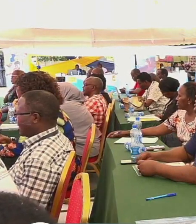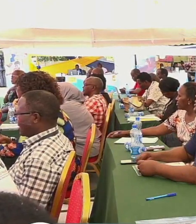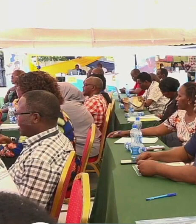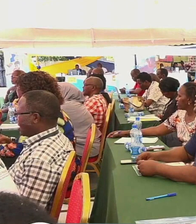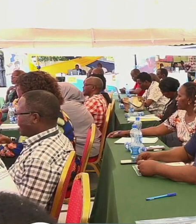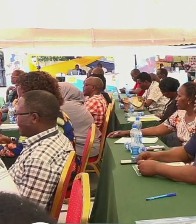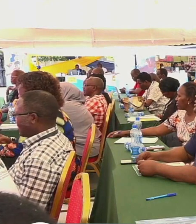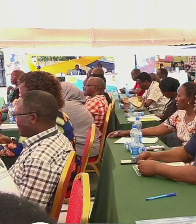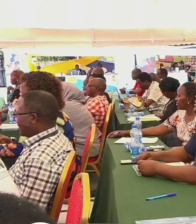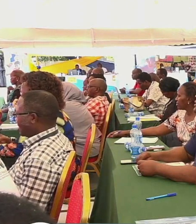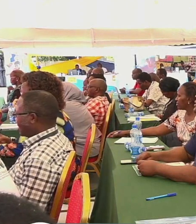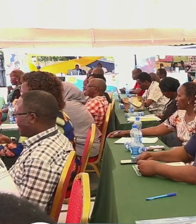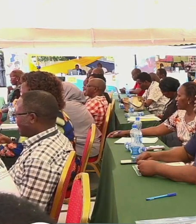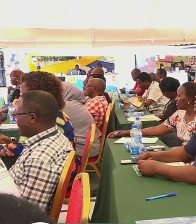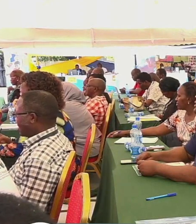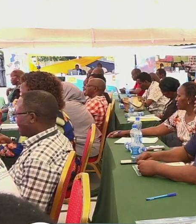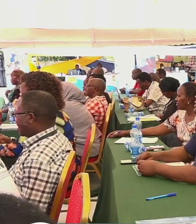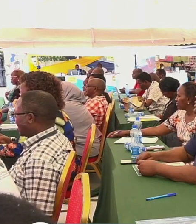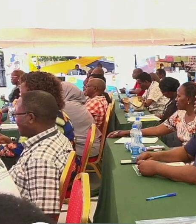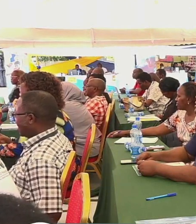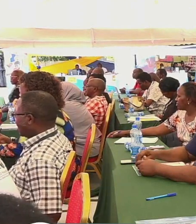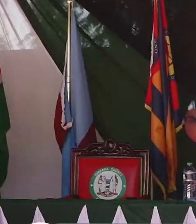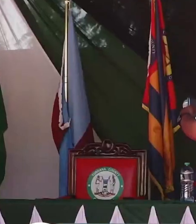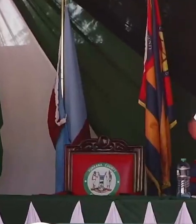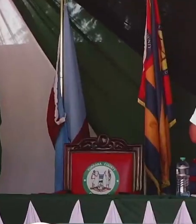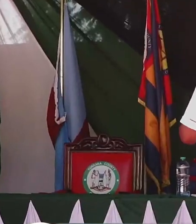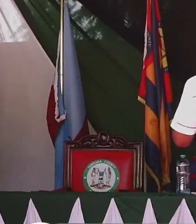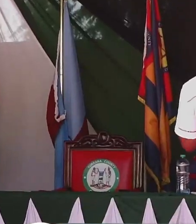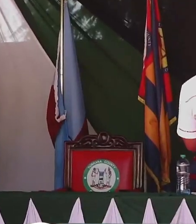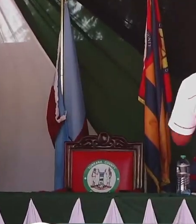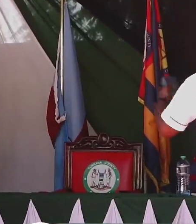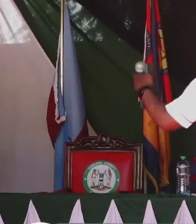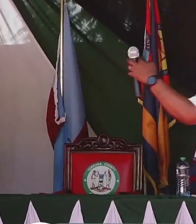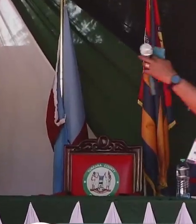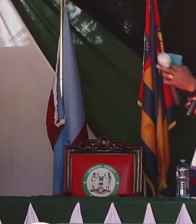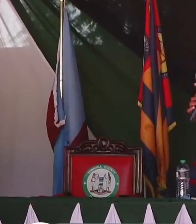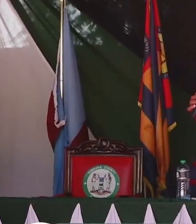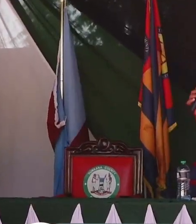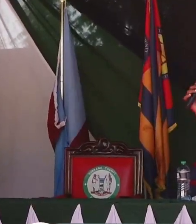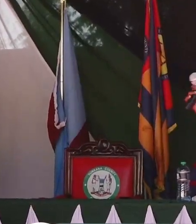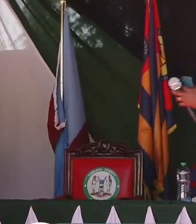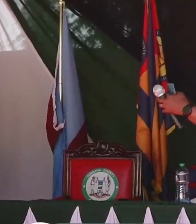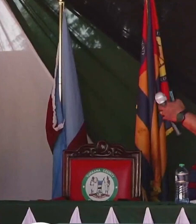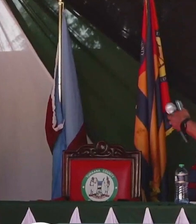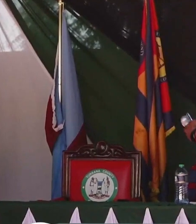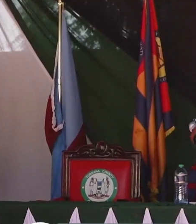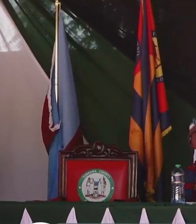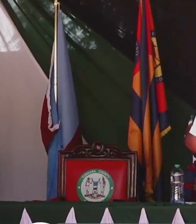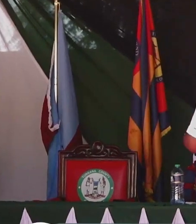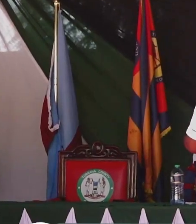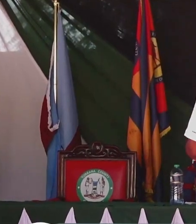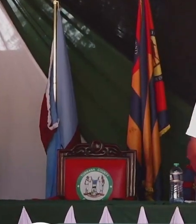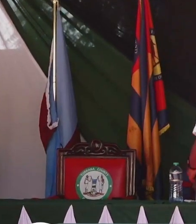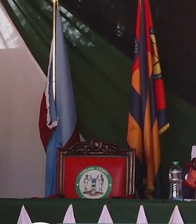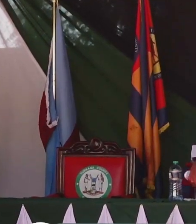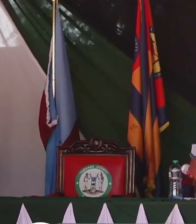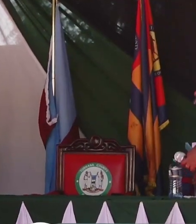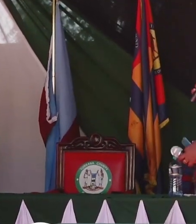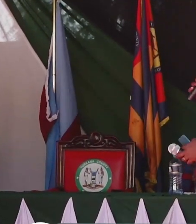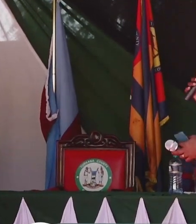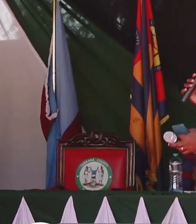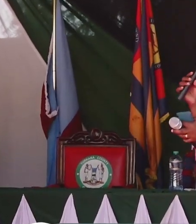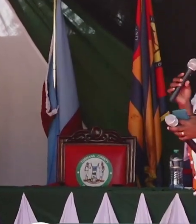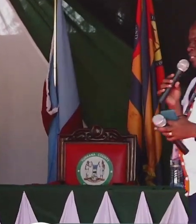here from within this county, and we're expecting more chief officers who are here, the CCs who are part of this crowd here. We are